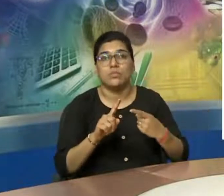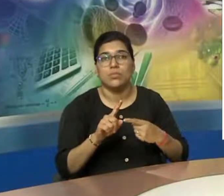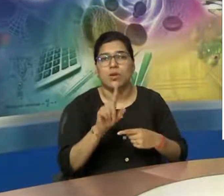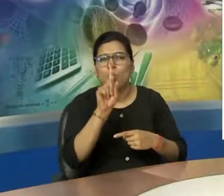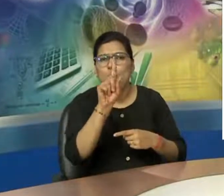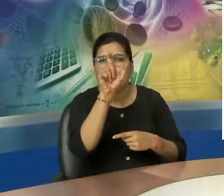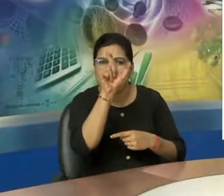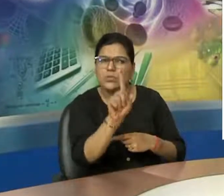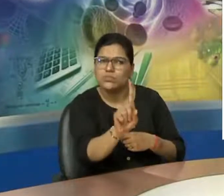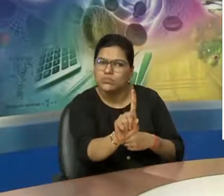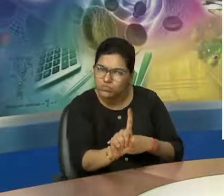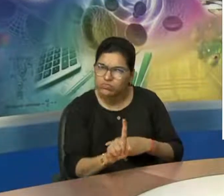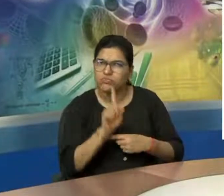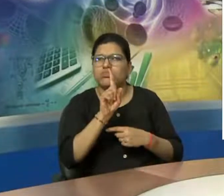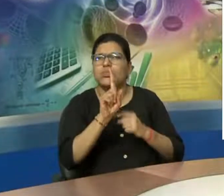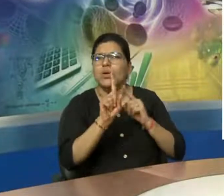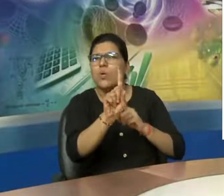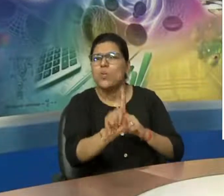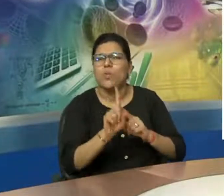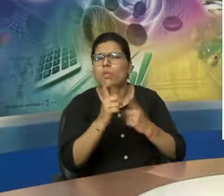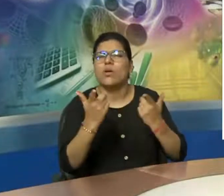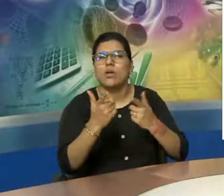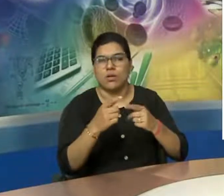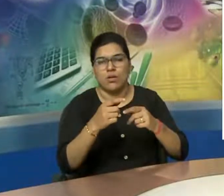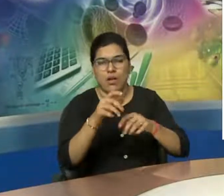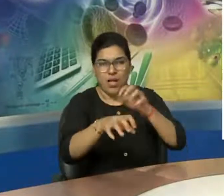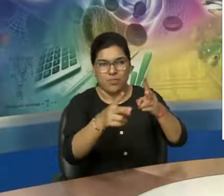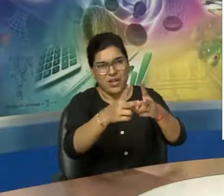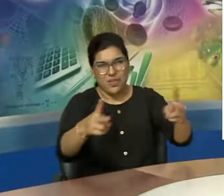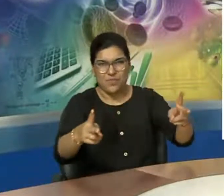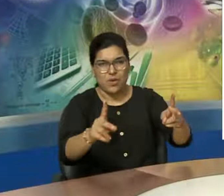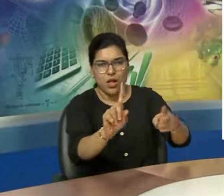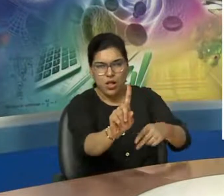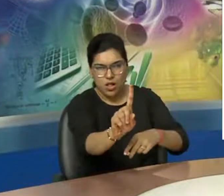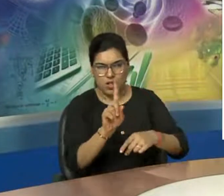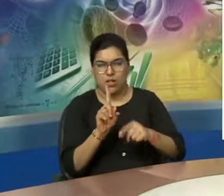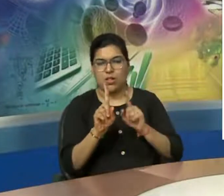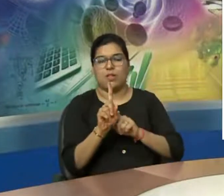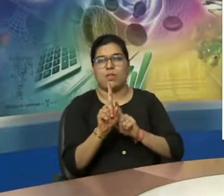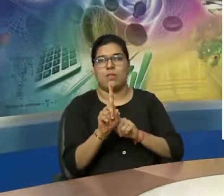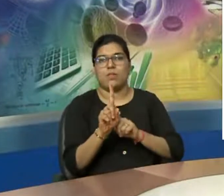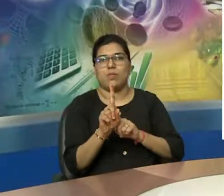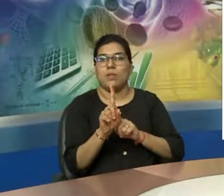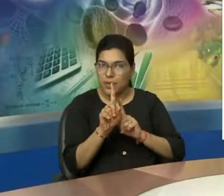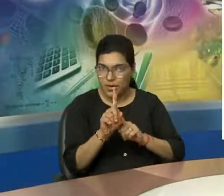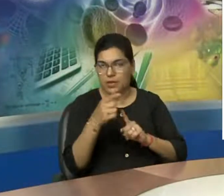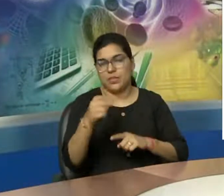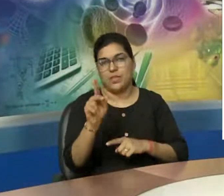level, that is at the individual level, or you can say the organism level,